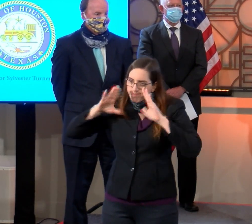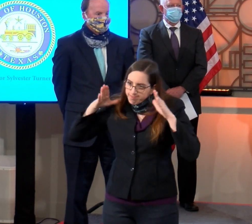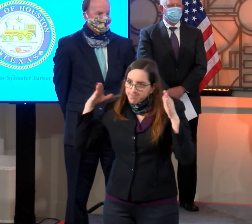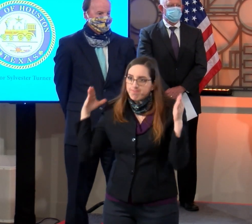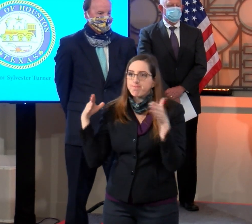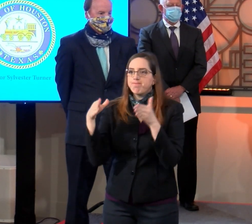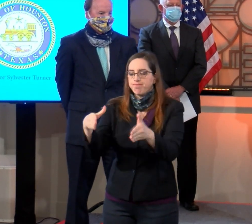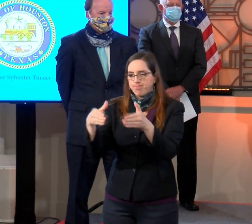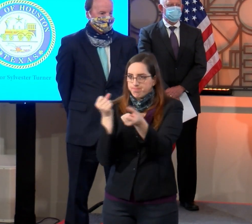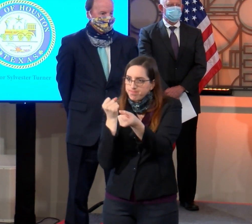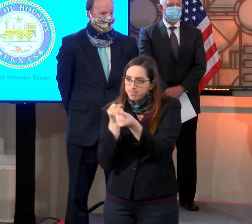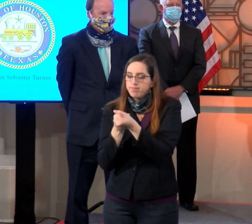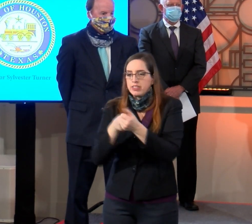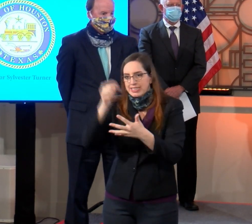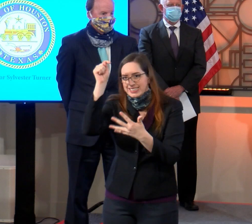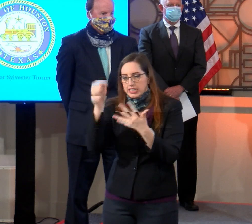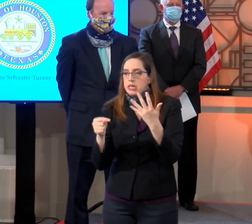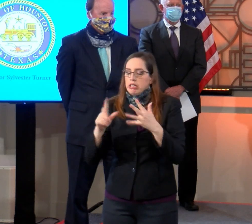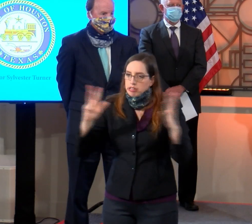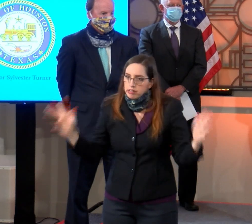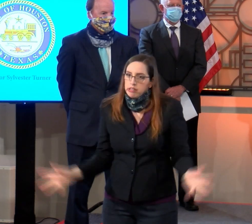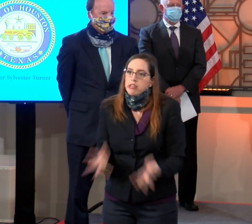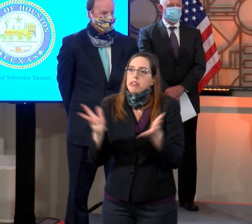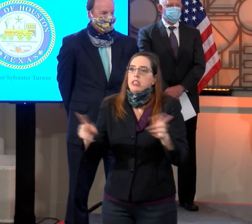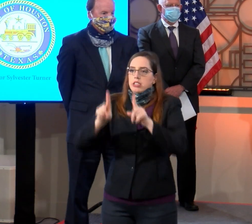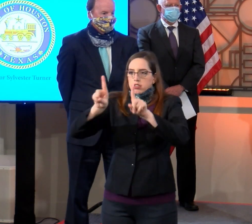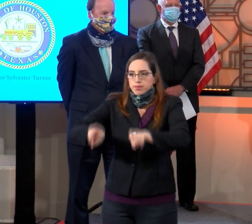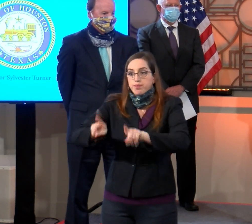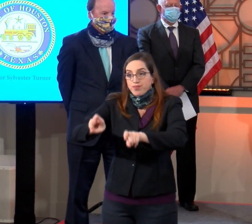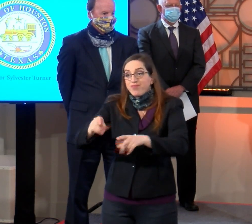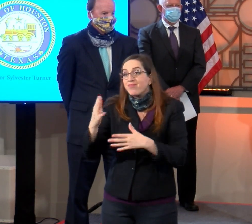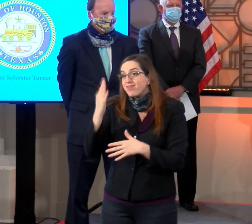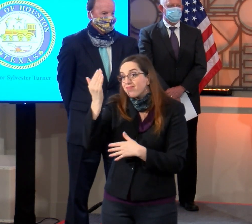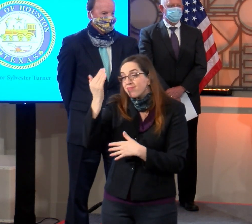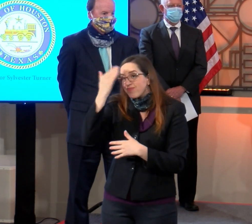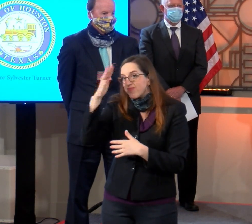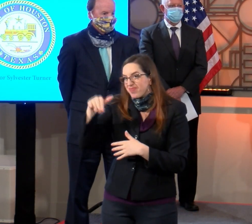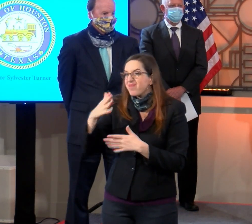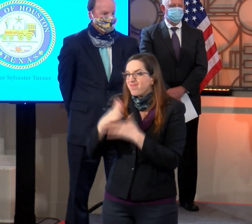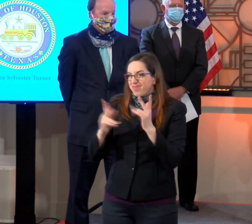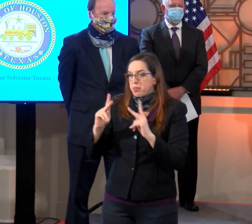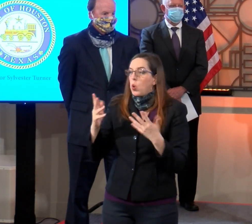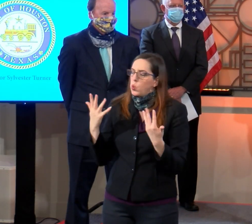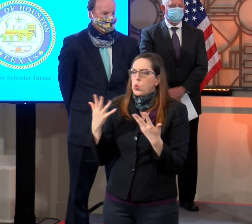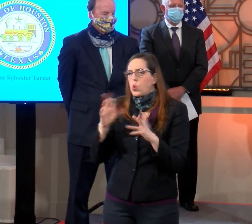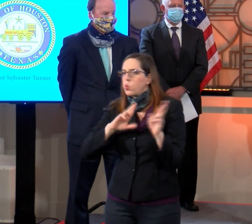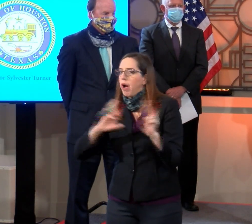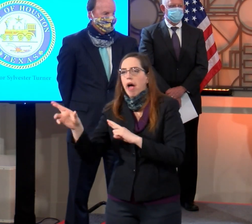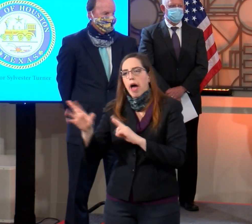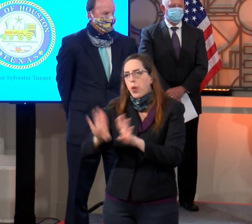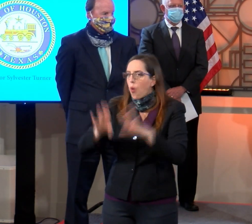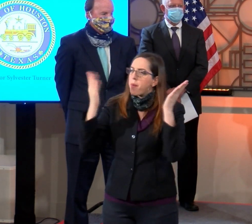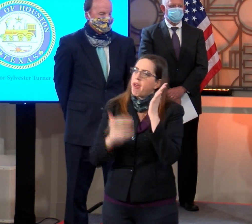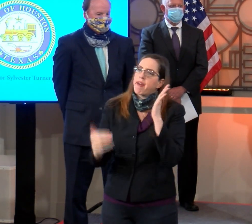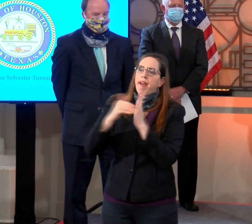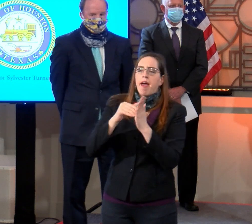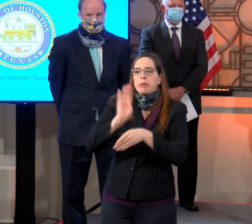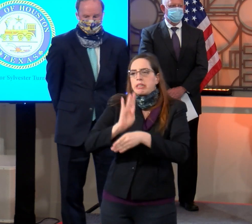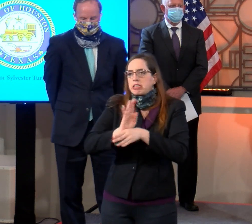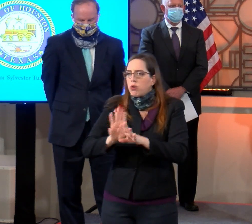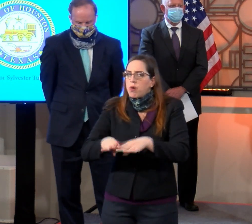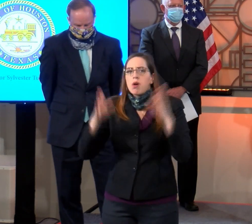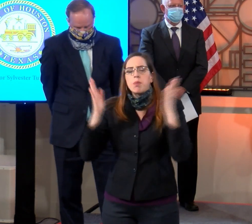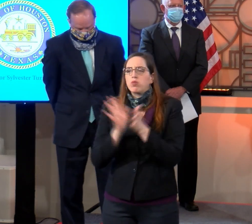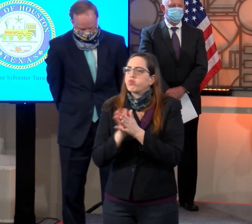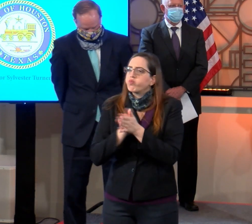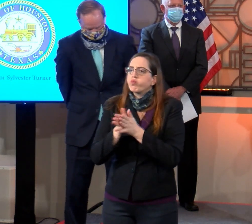on and place a great deal of emphasis on. And I know people want to open up. I got that. I understand that.